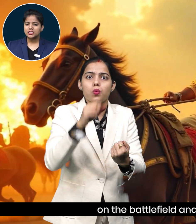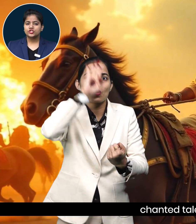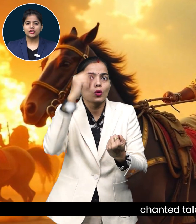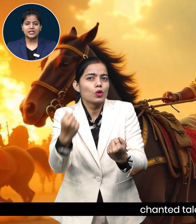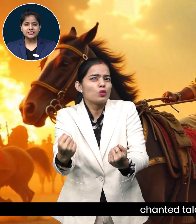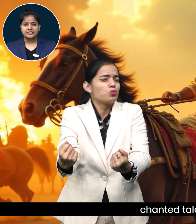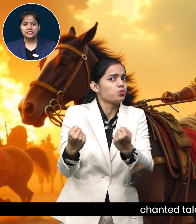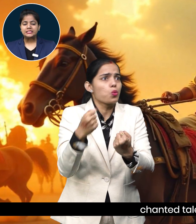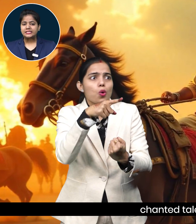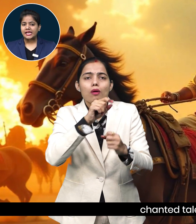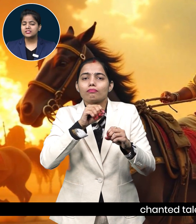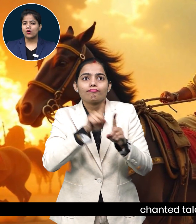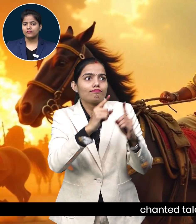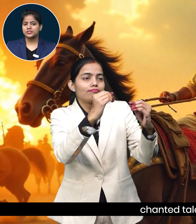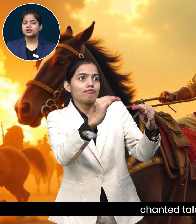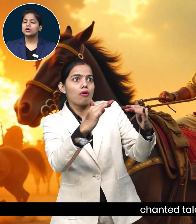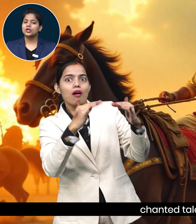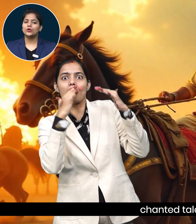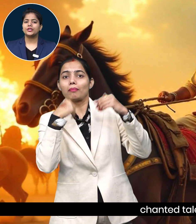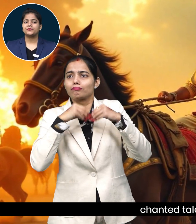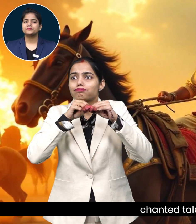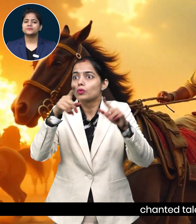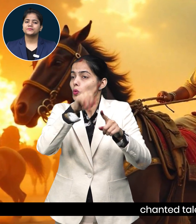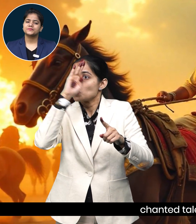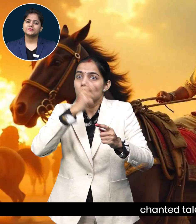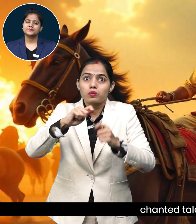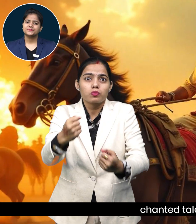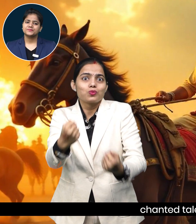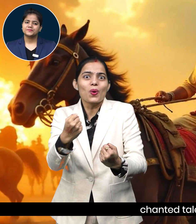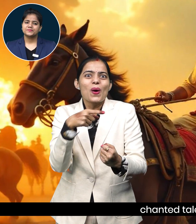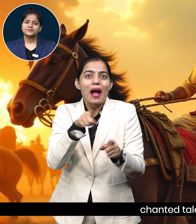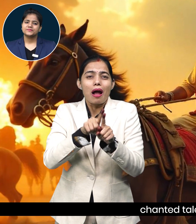exploits, chanted tales of his glory.